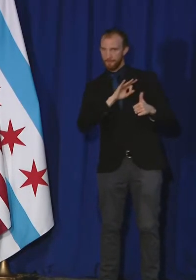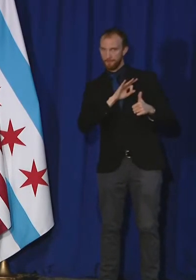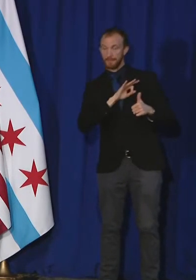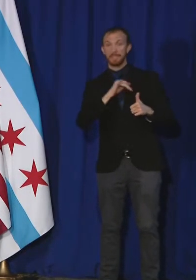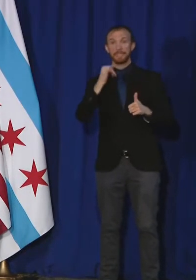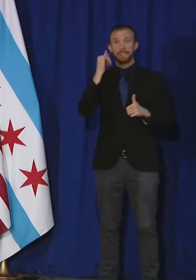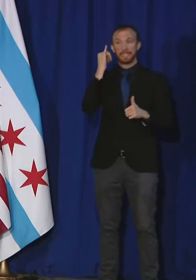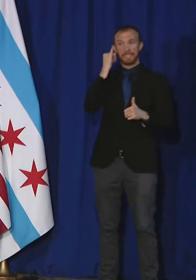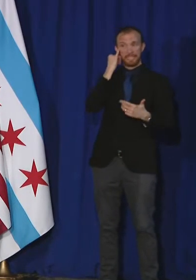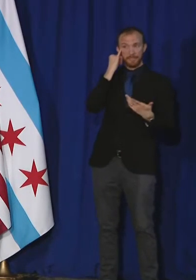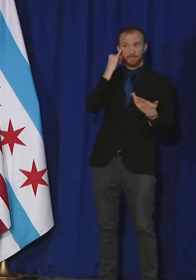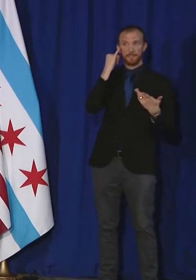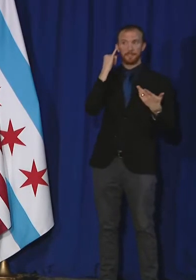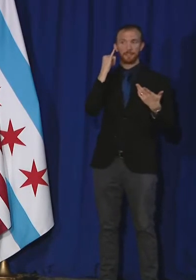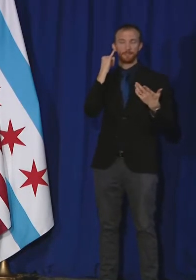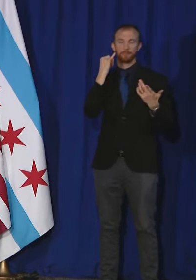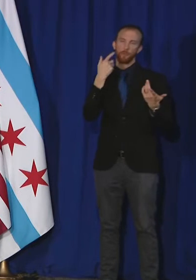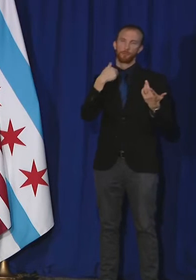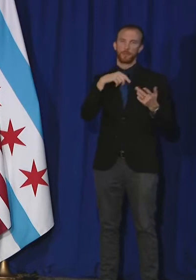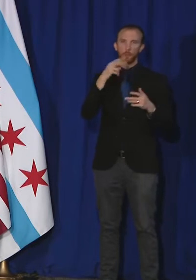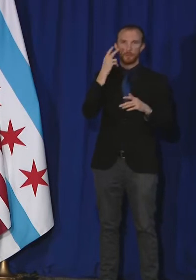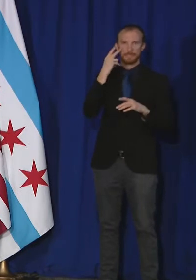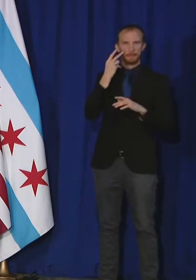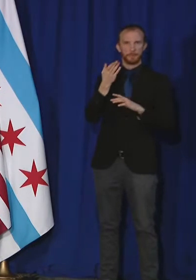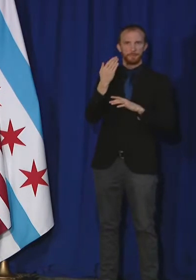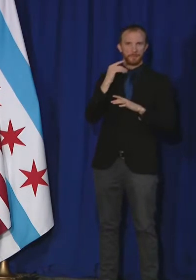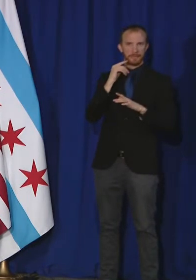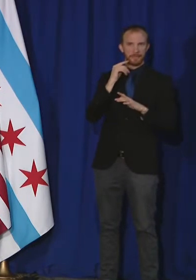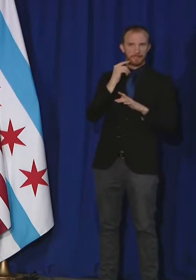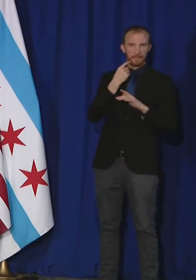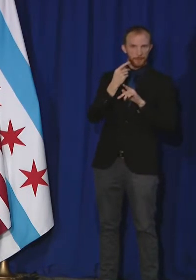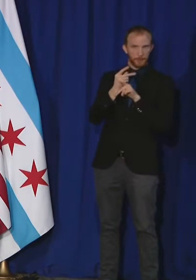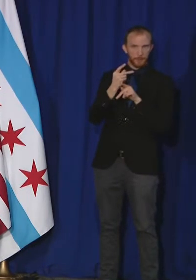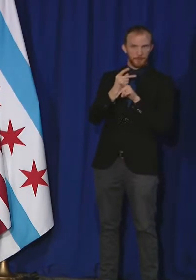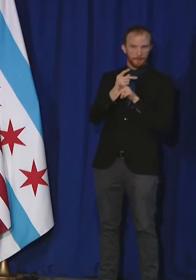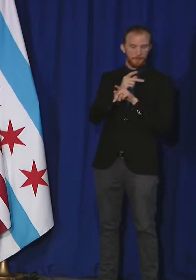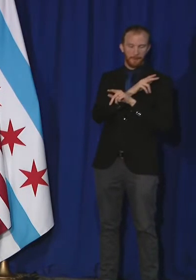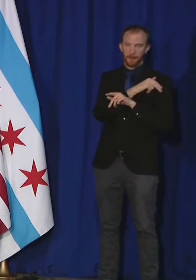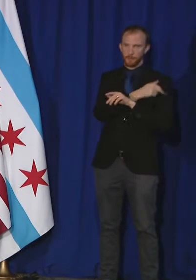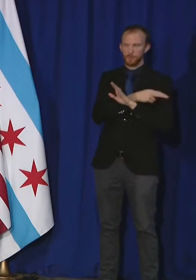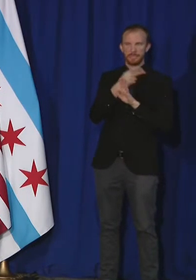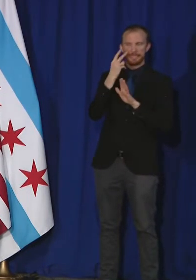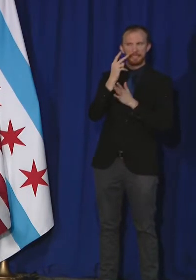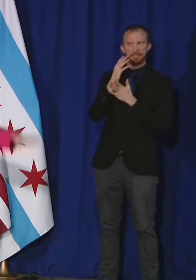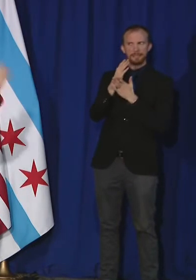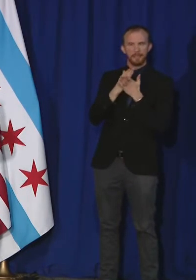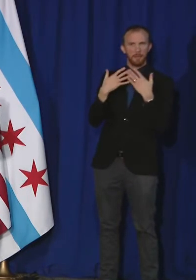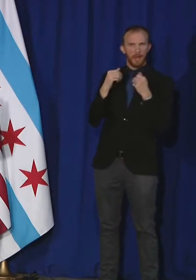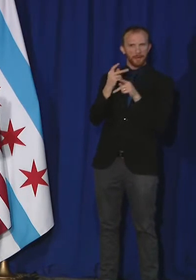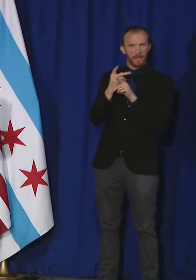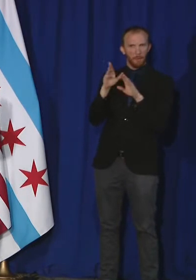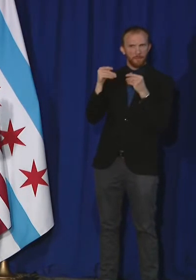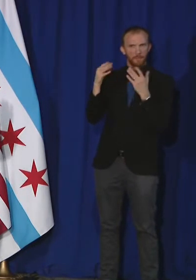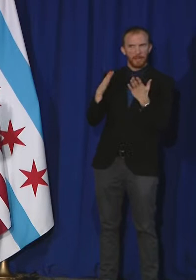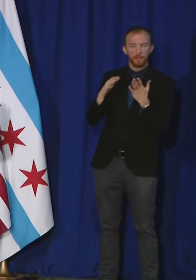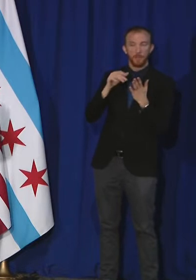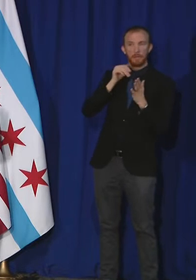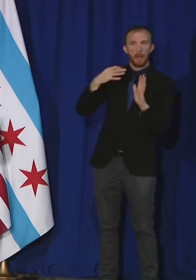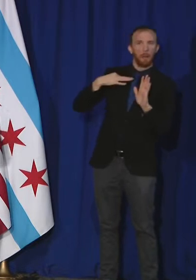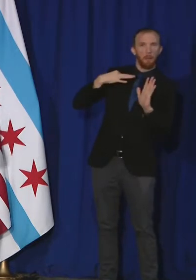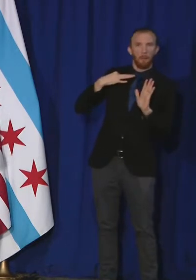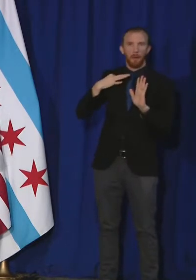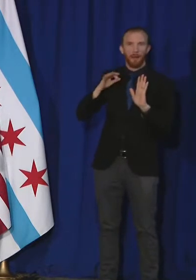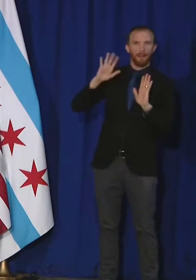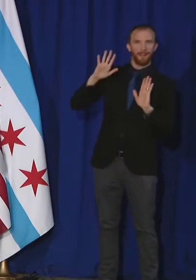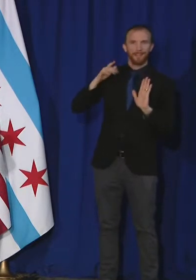healthcare providers, and we saw, particularly in the acute care hospital setting, that there were some healthcare providers who didn't raise their hand right at the